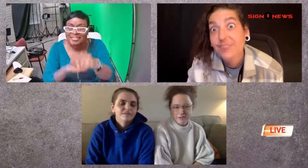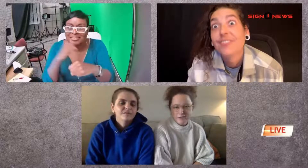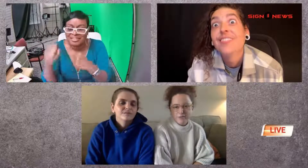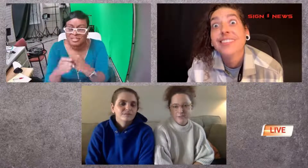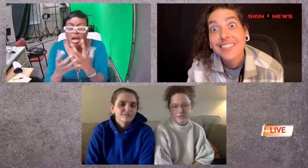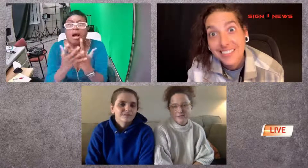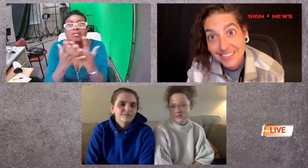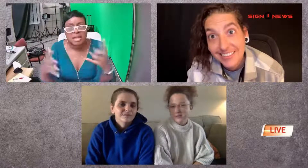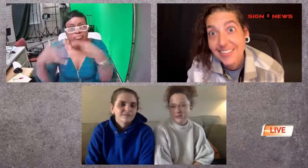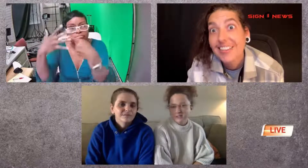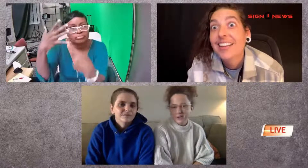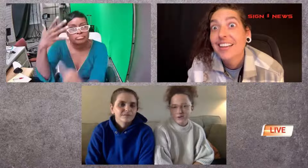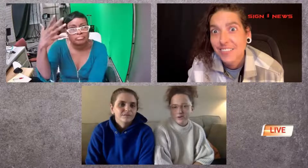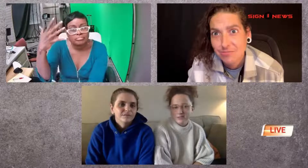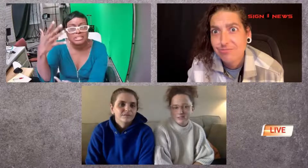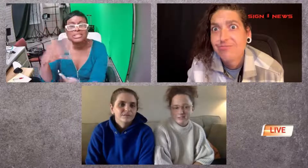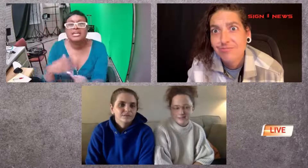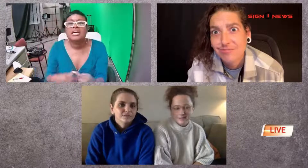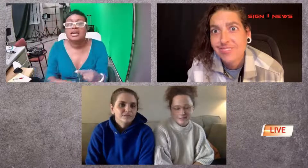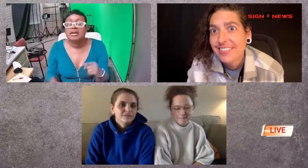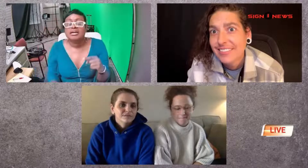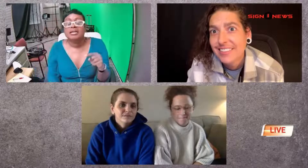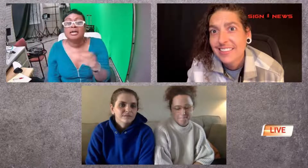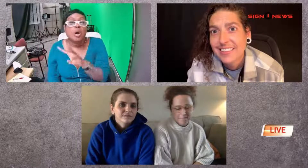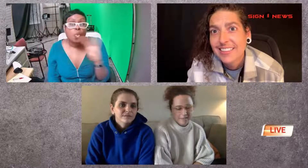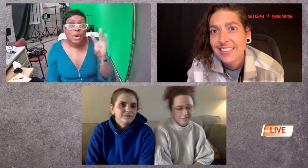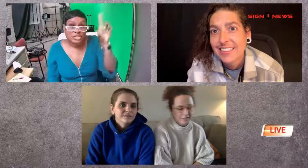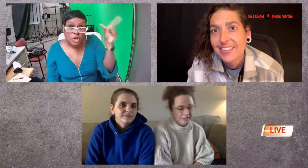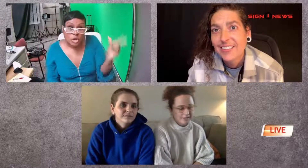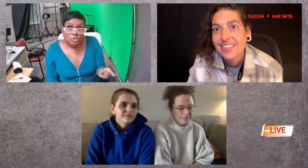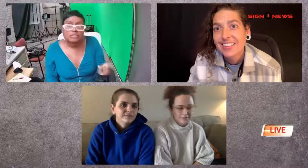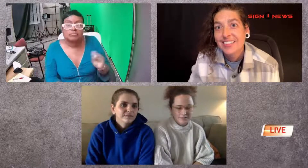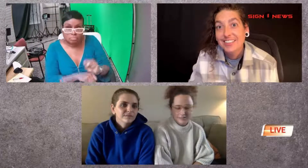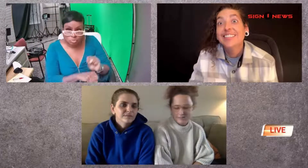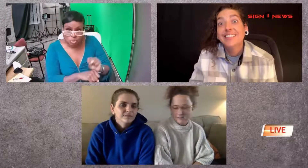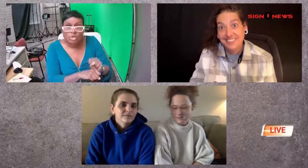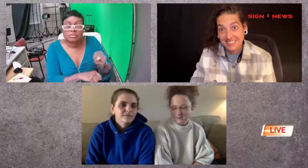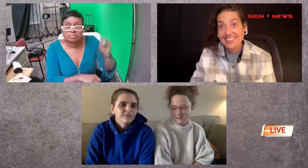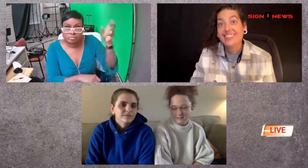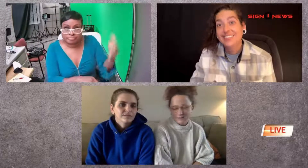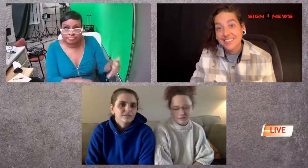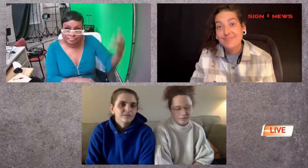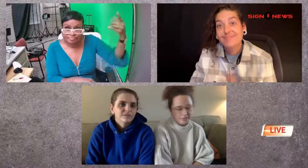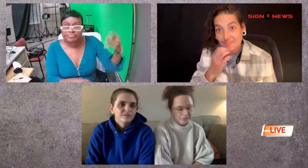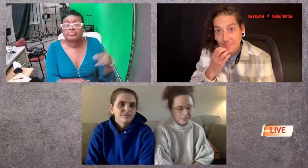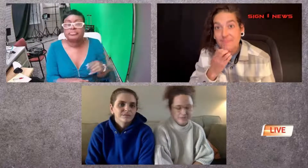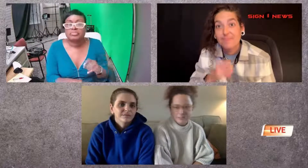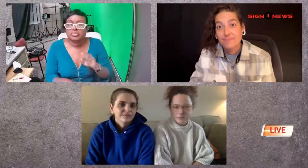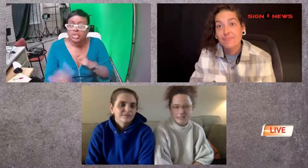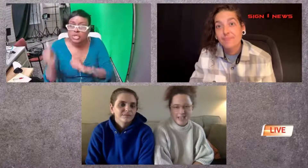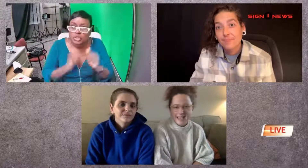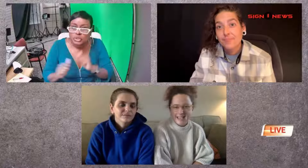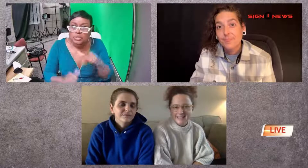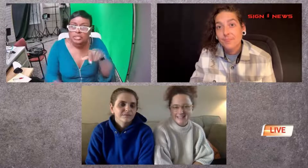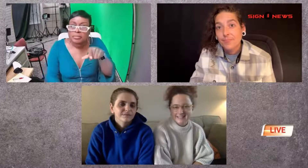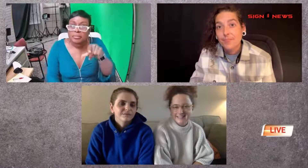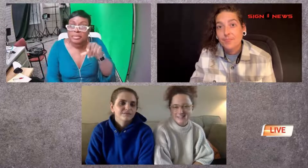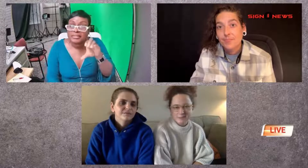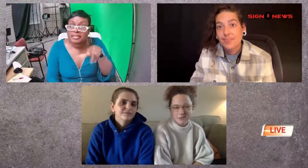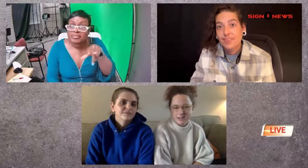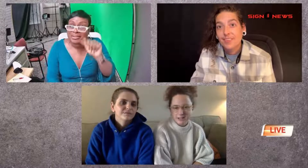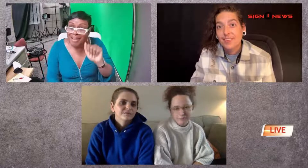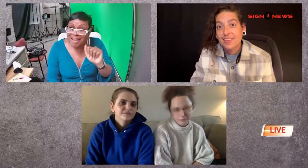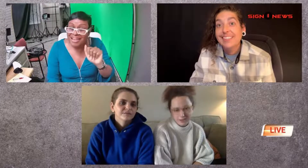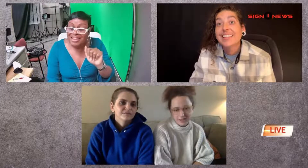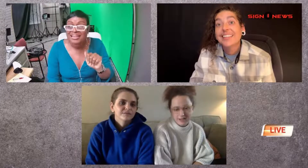stuff. I've worked up and down the West Coast. I've done shows at the PCPA in Santa